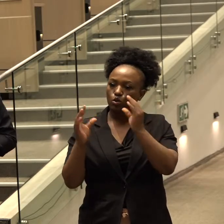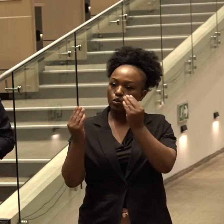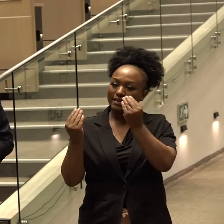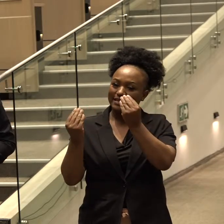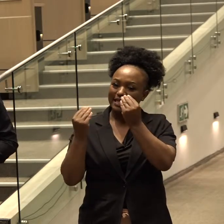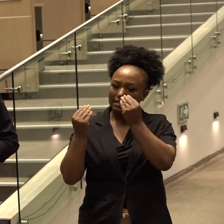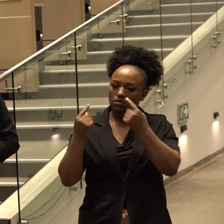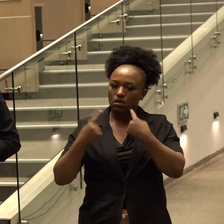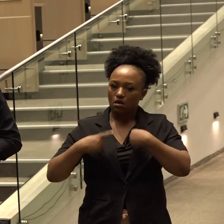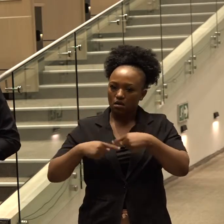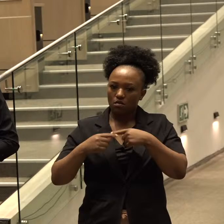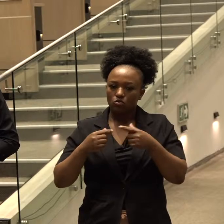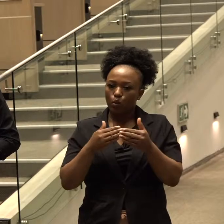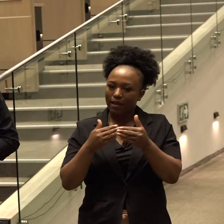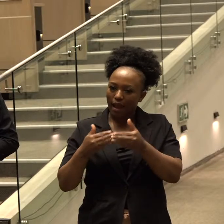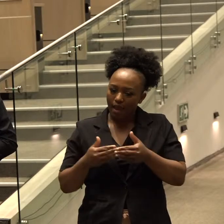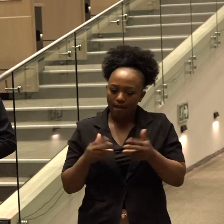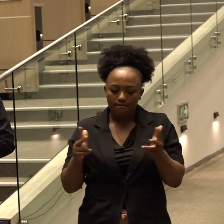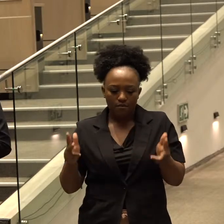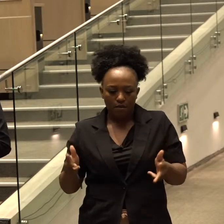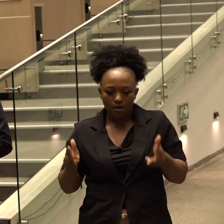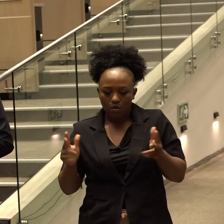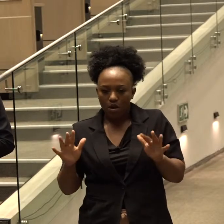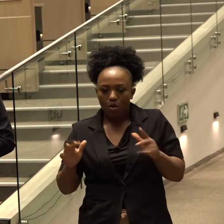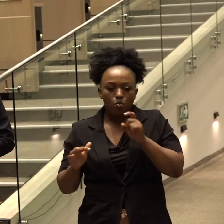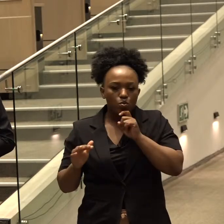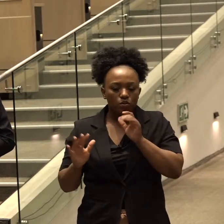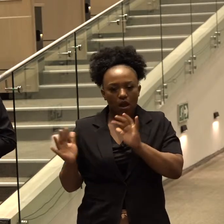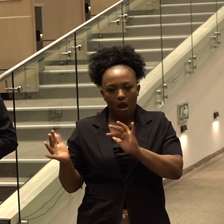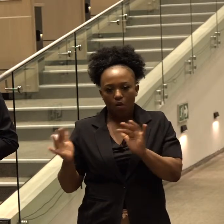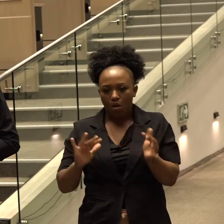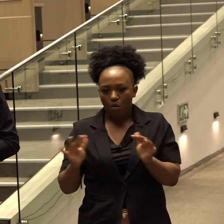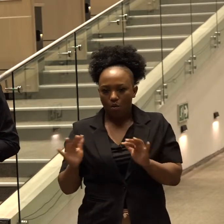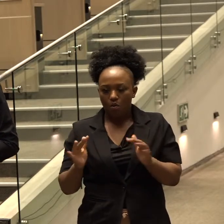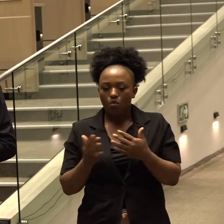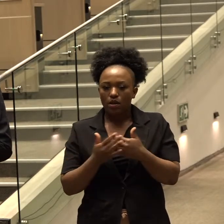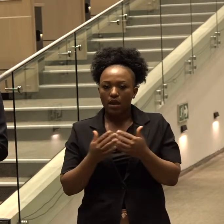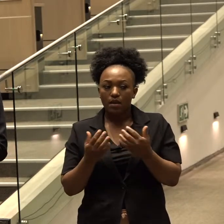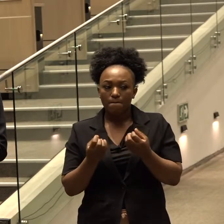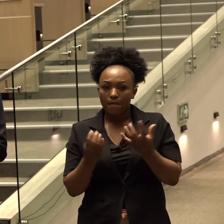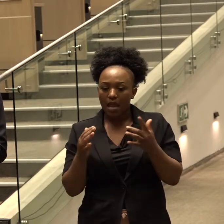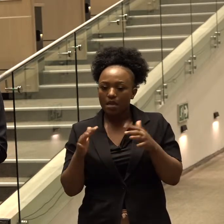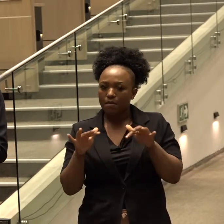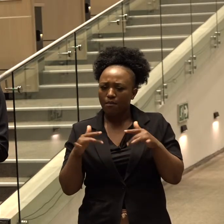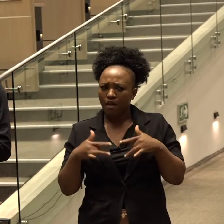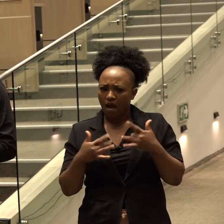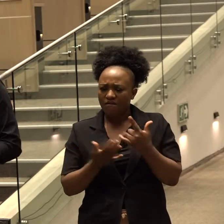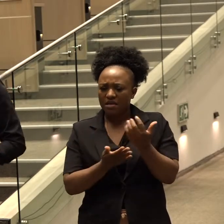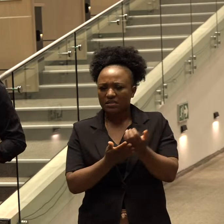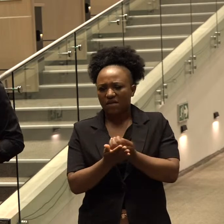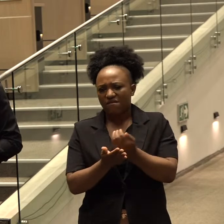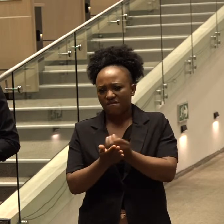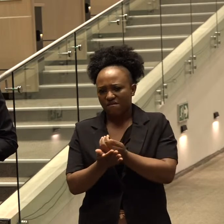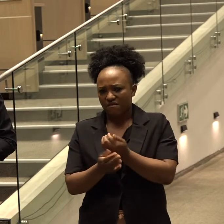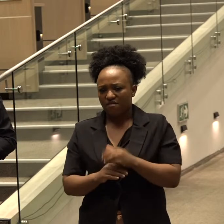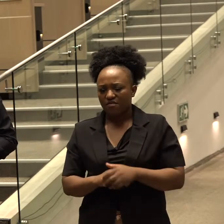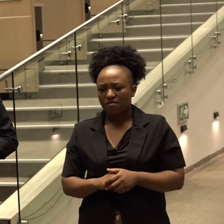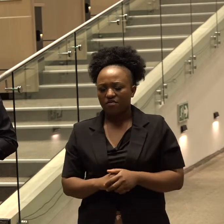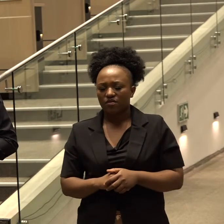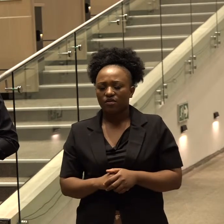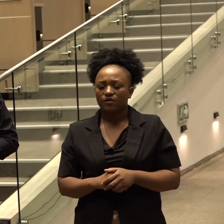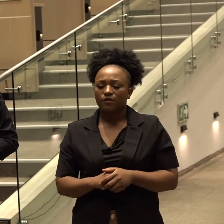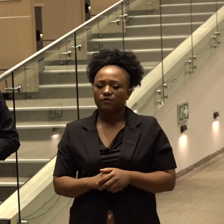us how to take care of the ray teach us how to use the rail so that we can save as many lives as we can this is there is